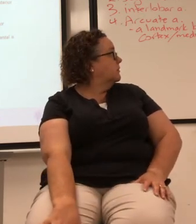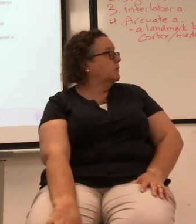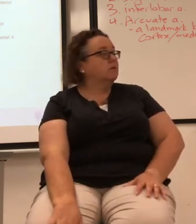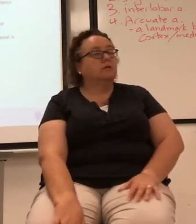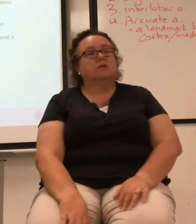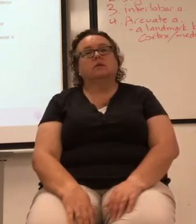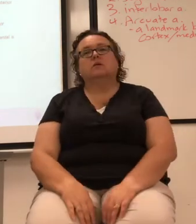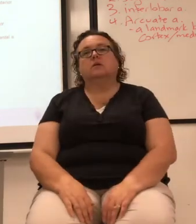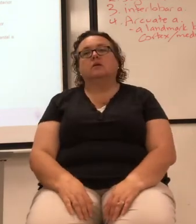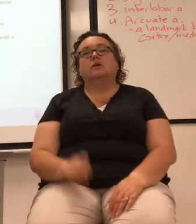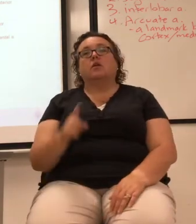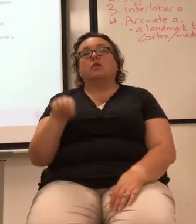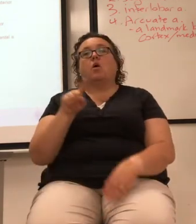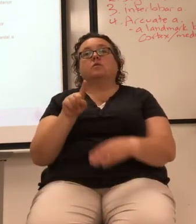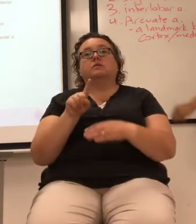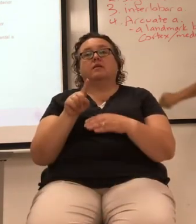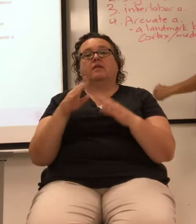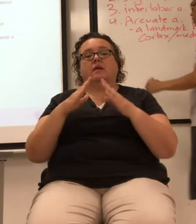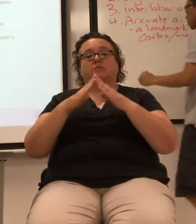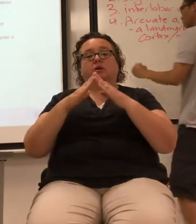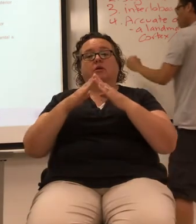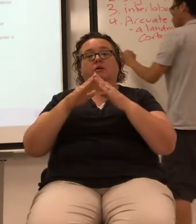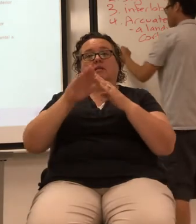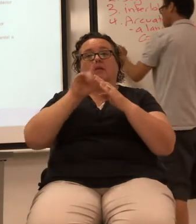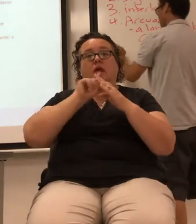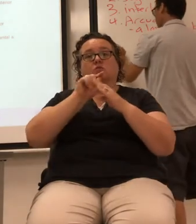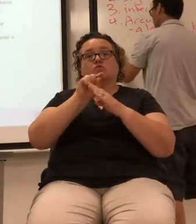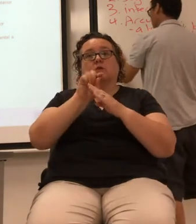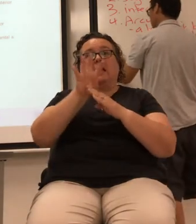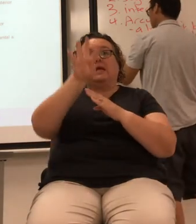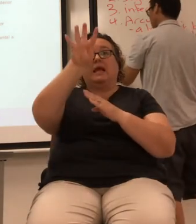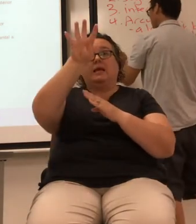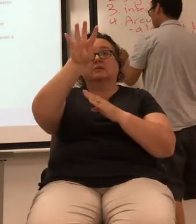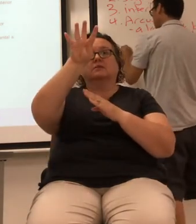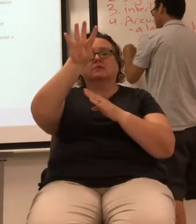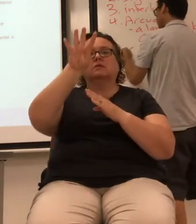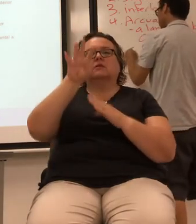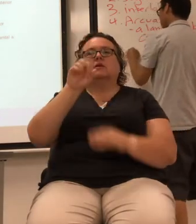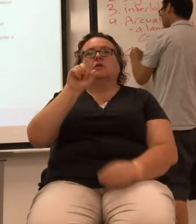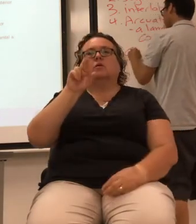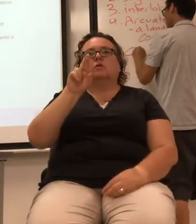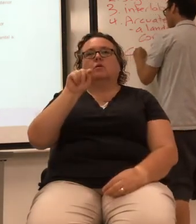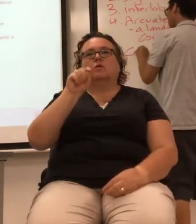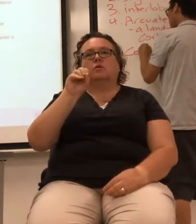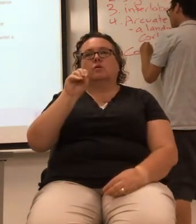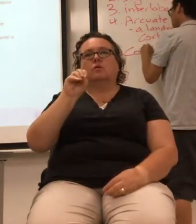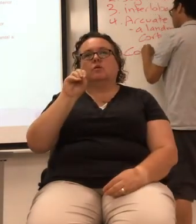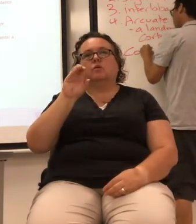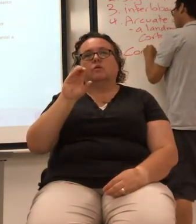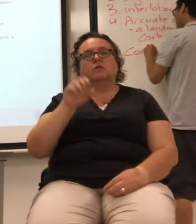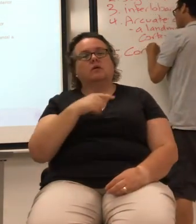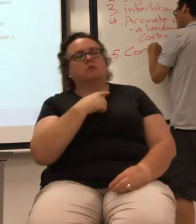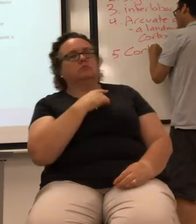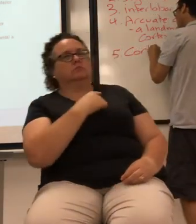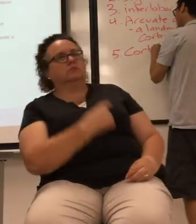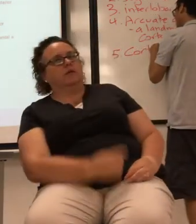So the ones that radiate into the cortex are called cortical radiate arteries.